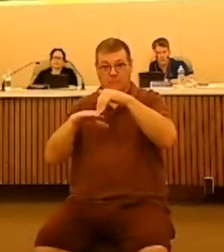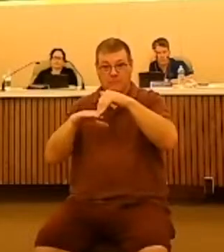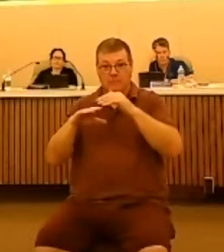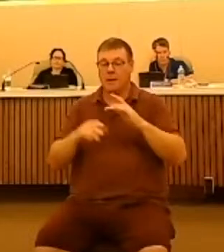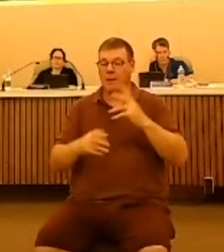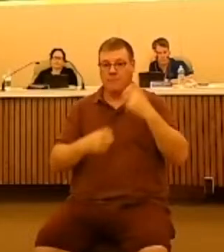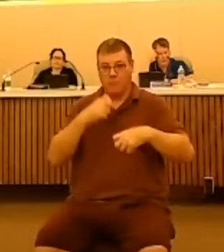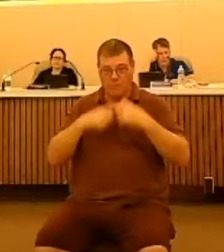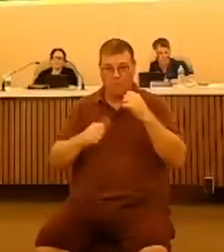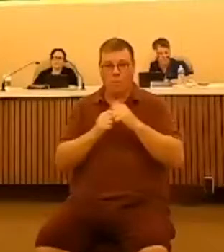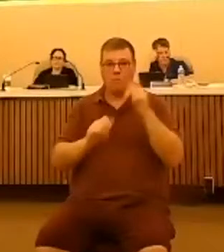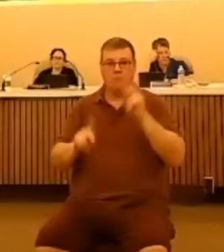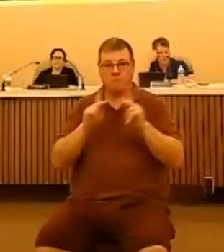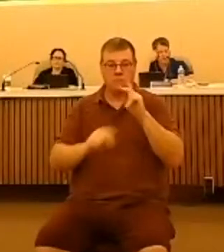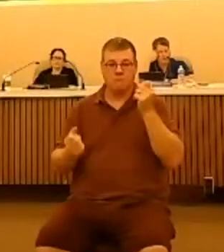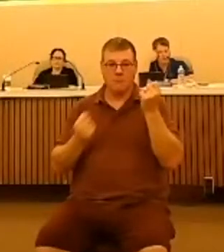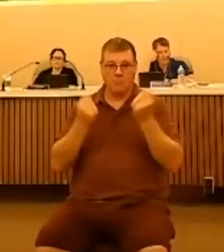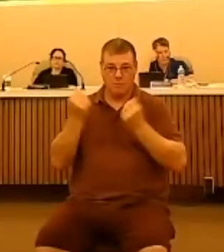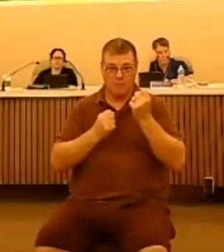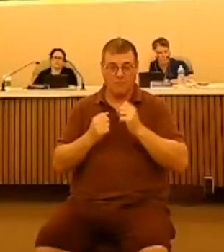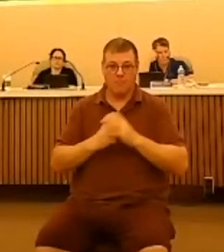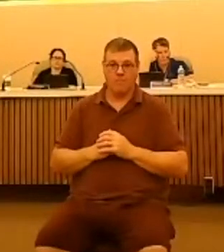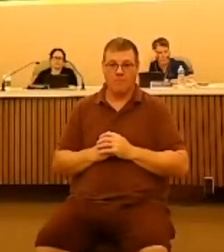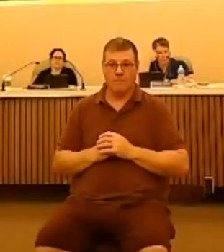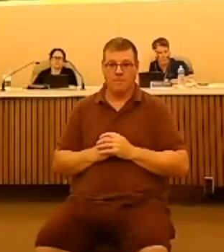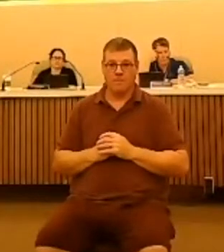with people's cars that